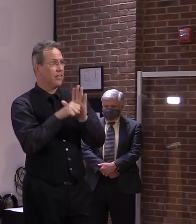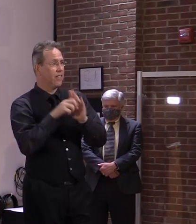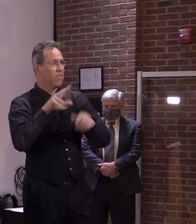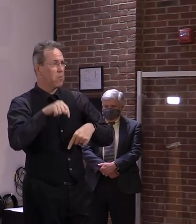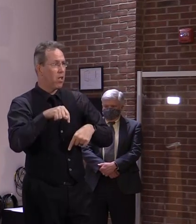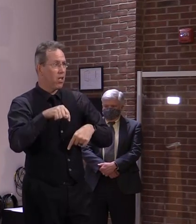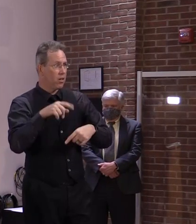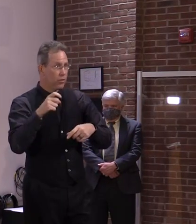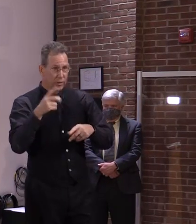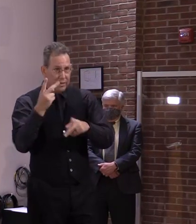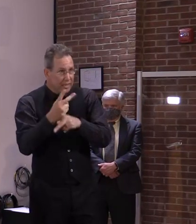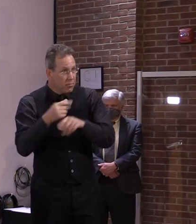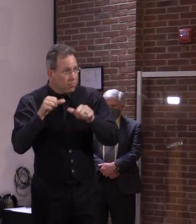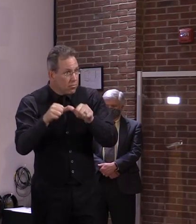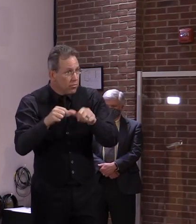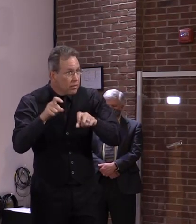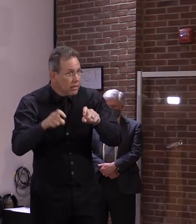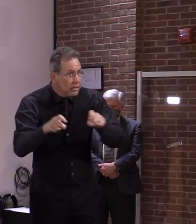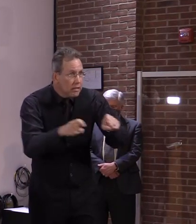to